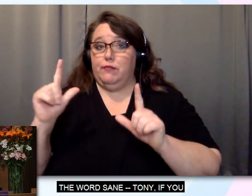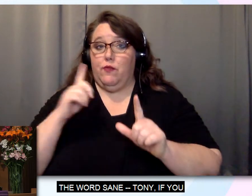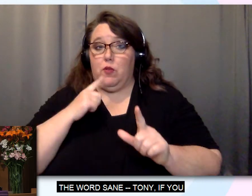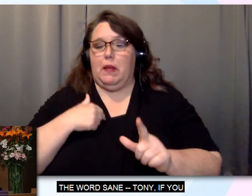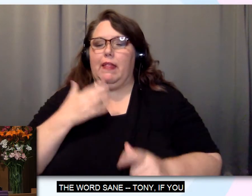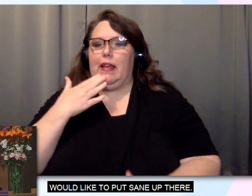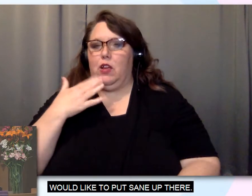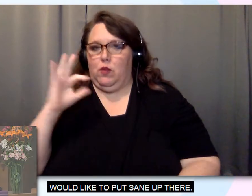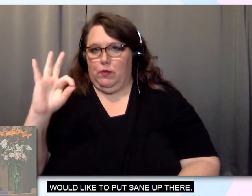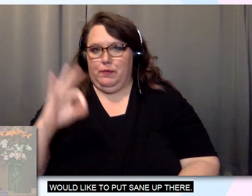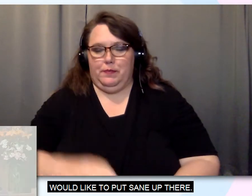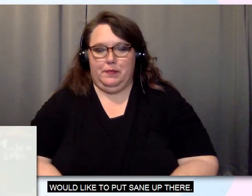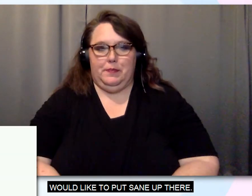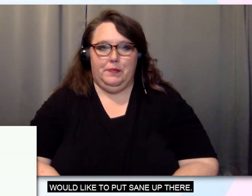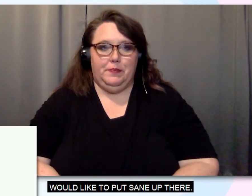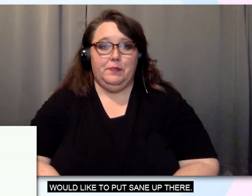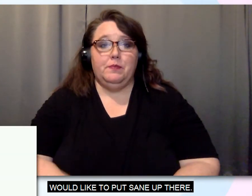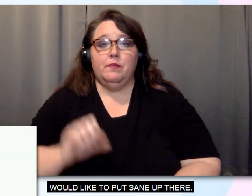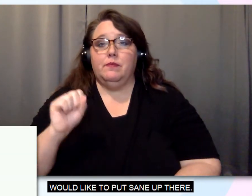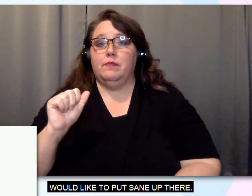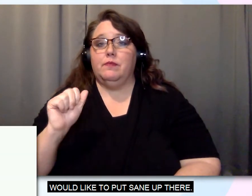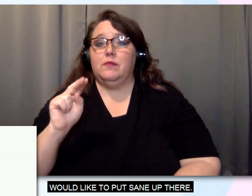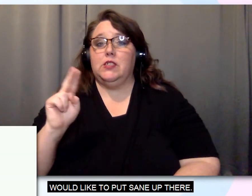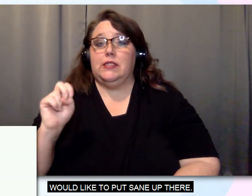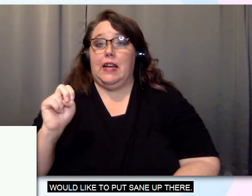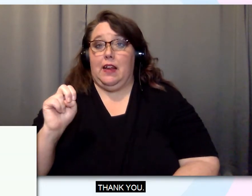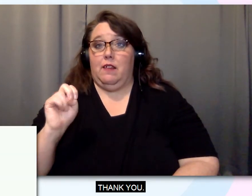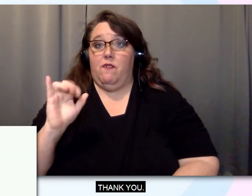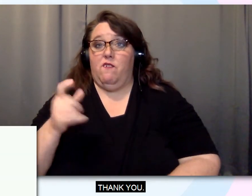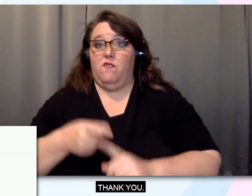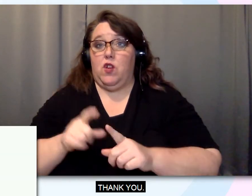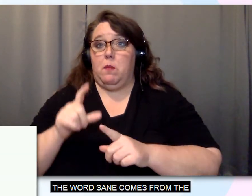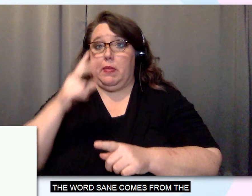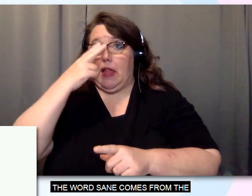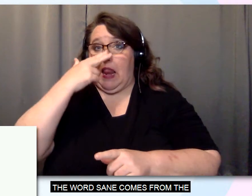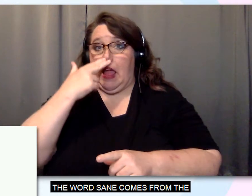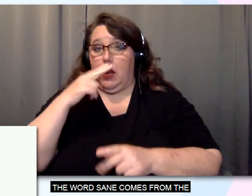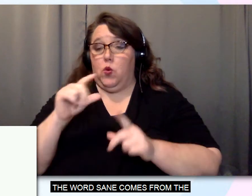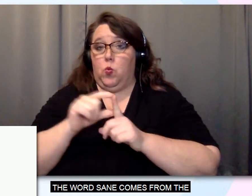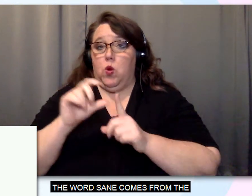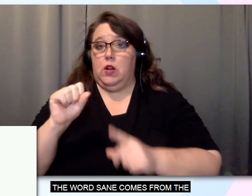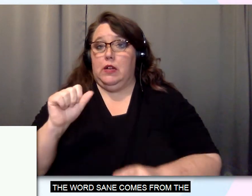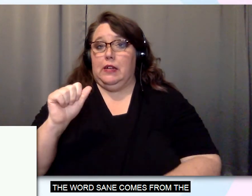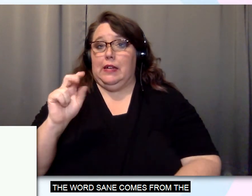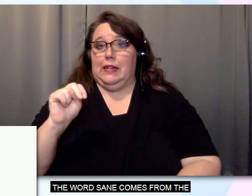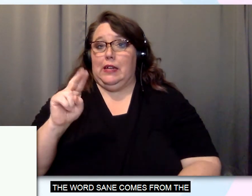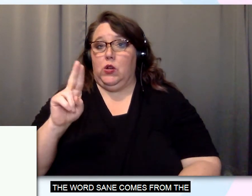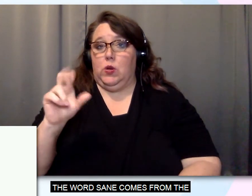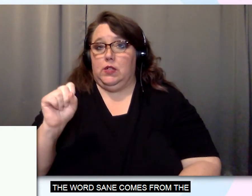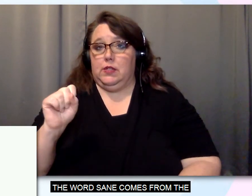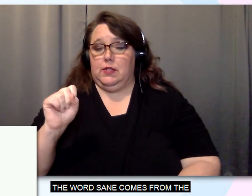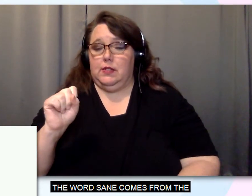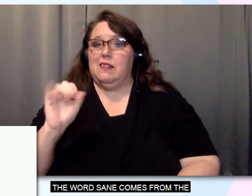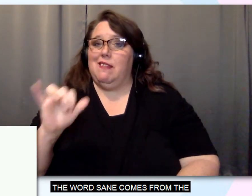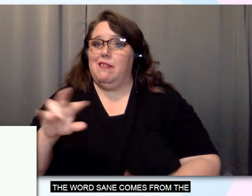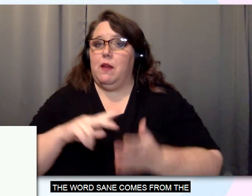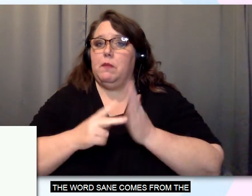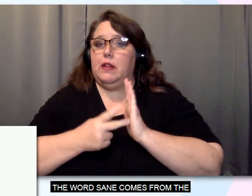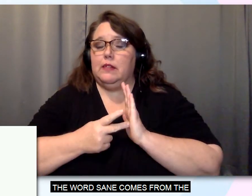if you'd like to put sane up there, thank you. The word sane comes from the Latin word